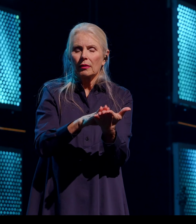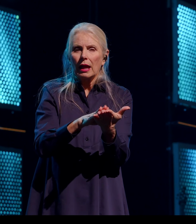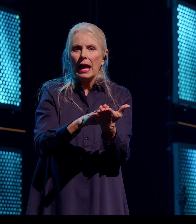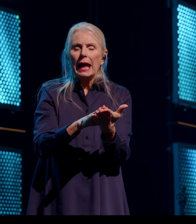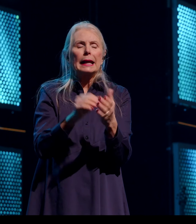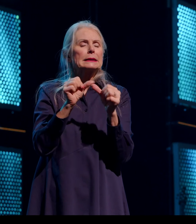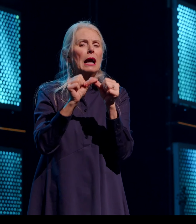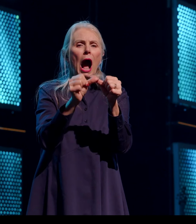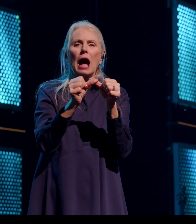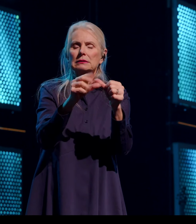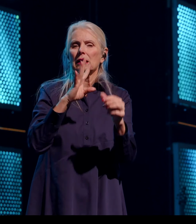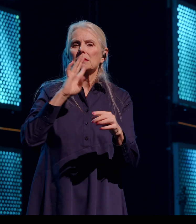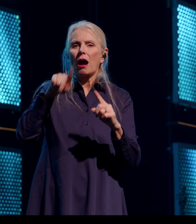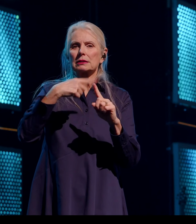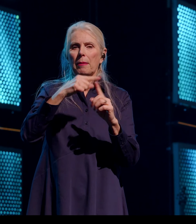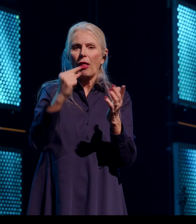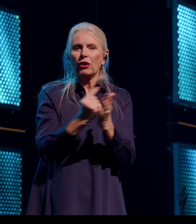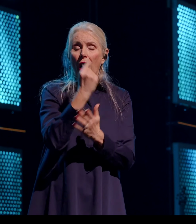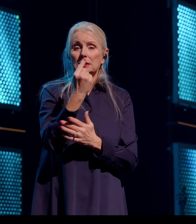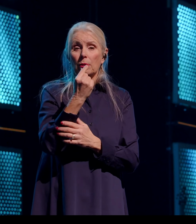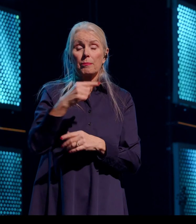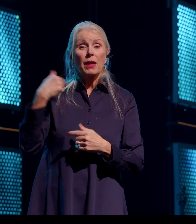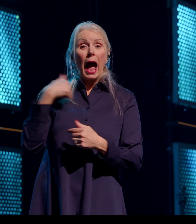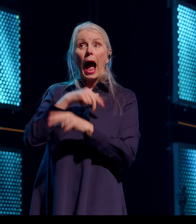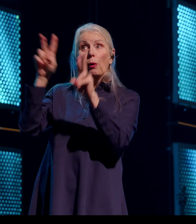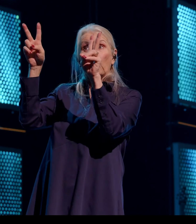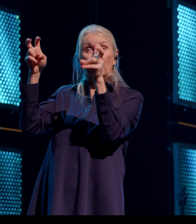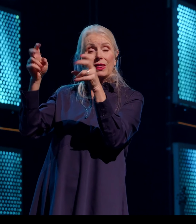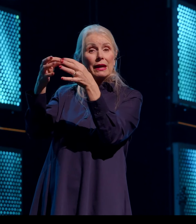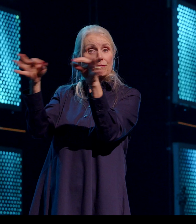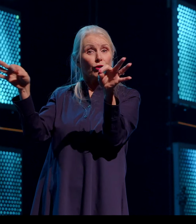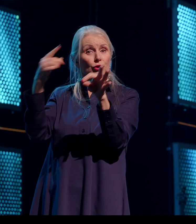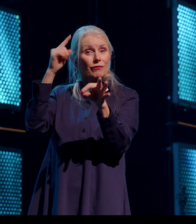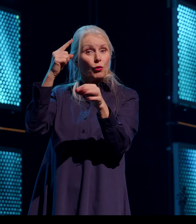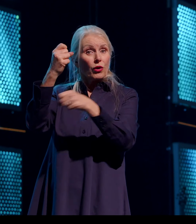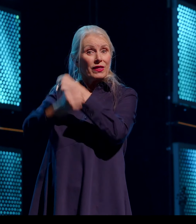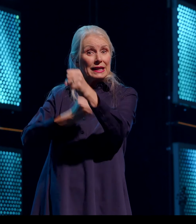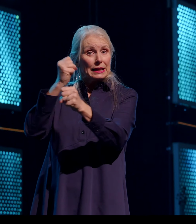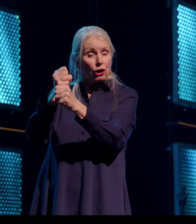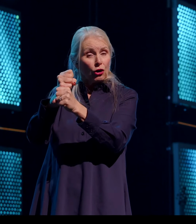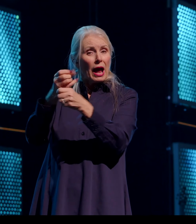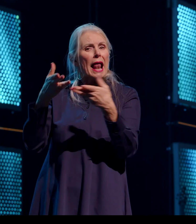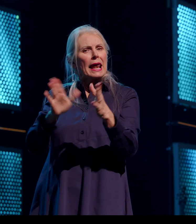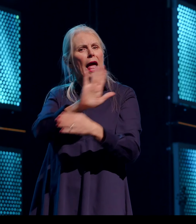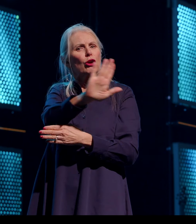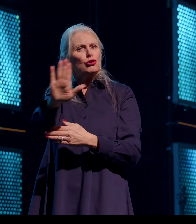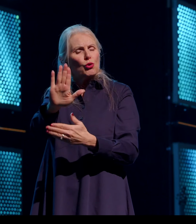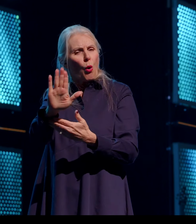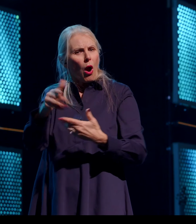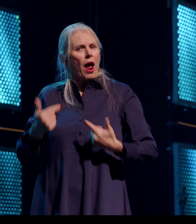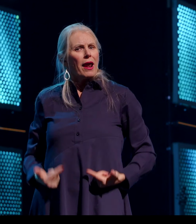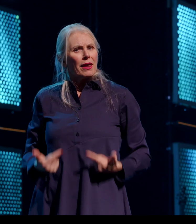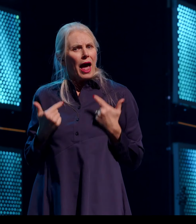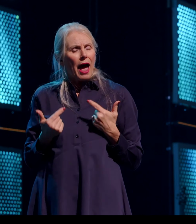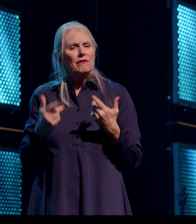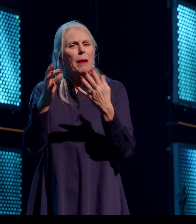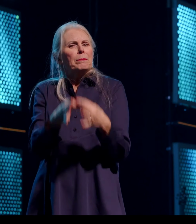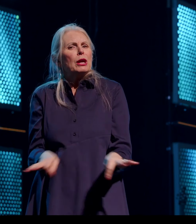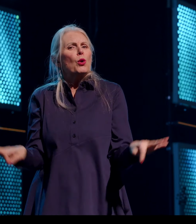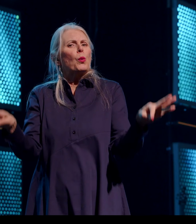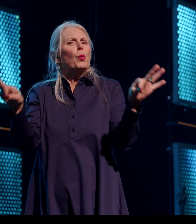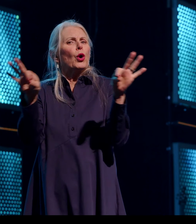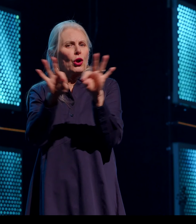gospel. Our theme verse for this year, Philippians 1:27, says, "Only let your manner of life be worthy of the gospel of Christ." And